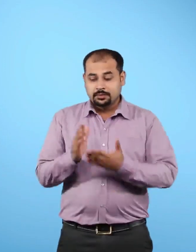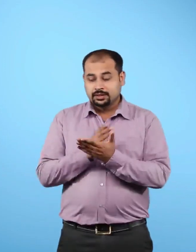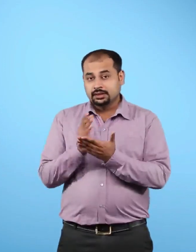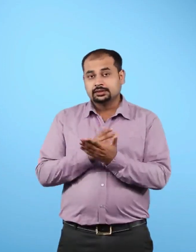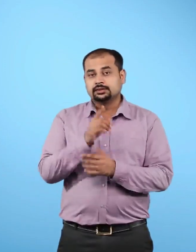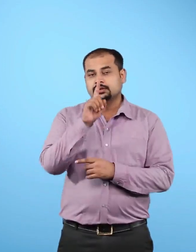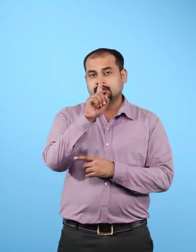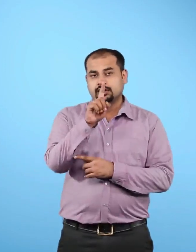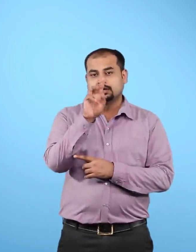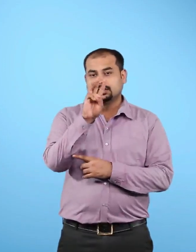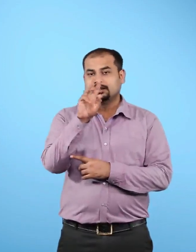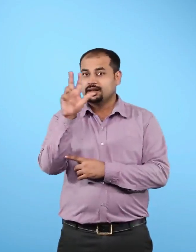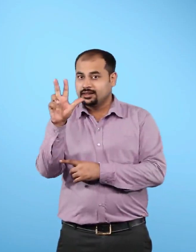Page 138.